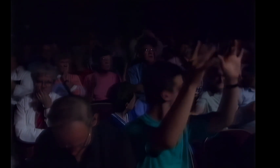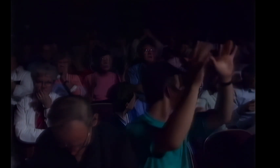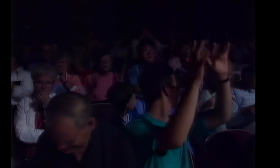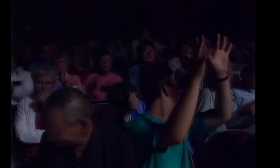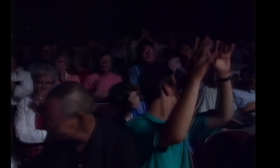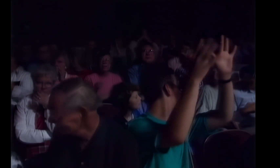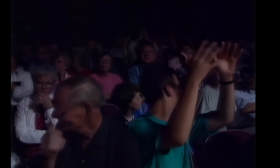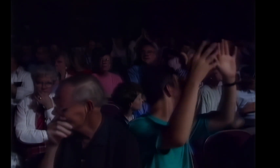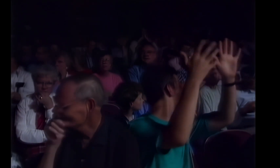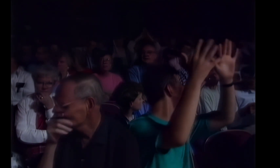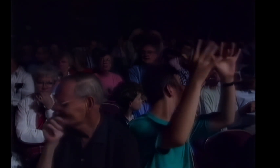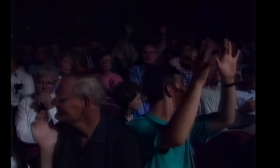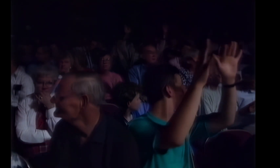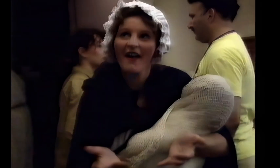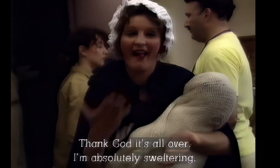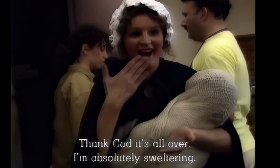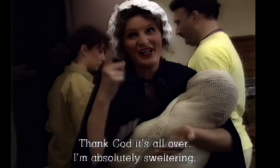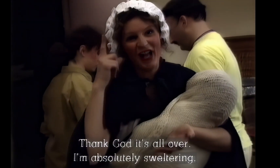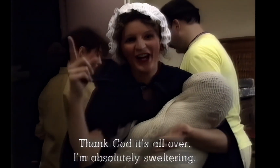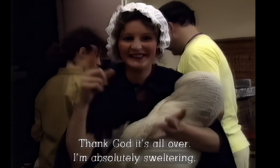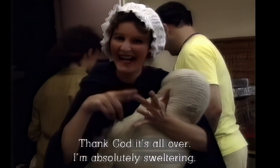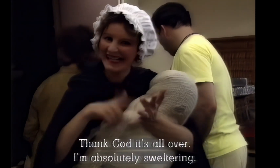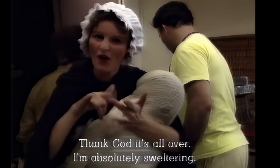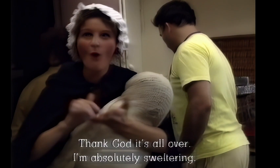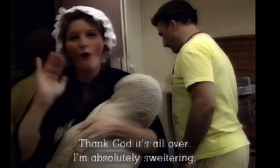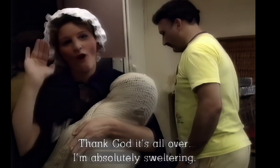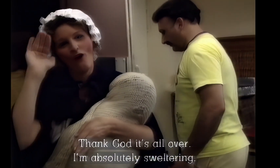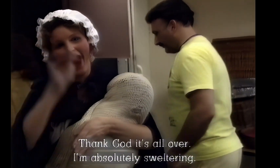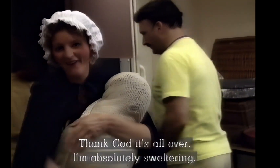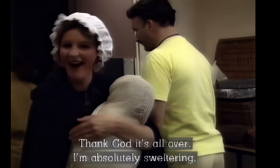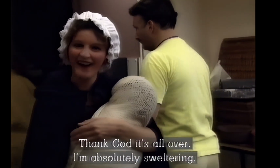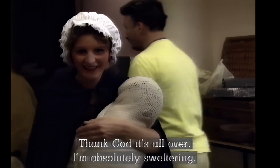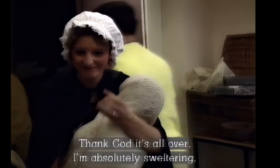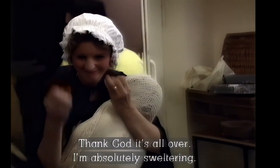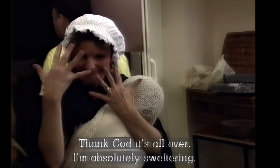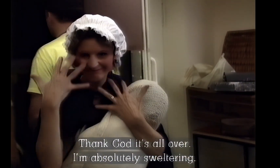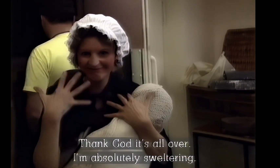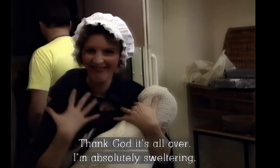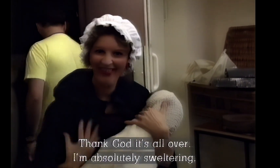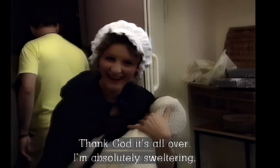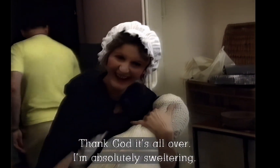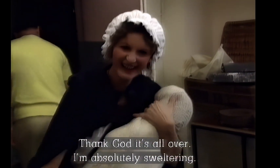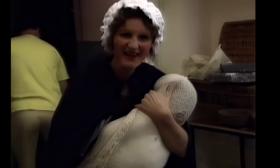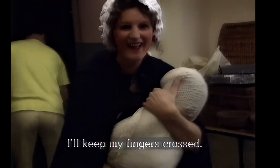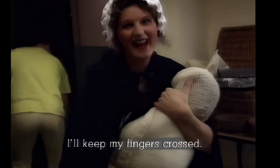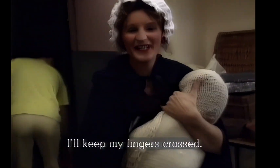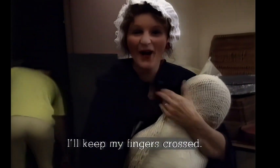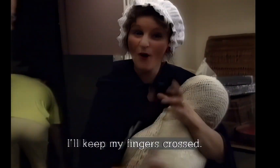Thank God it's all over. I'm absolutely sweltering. I'll keep